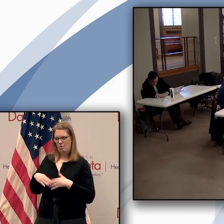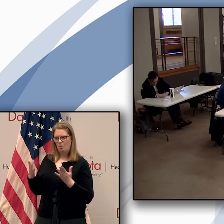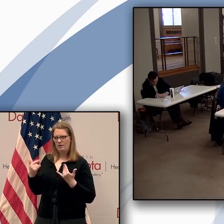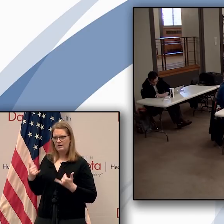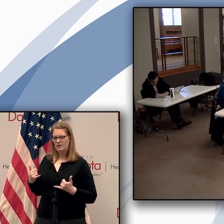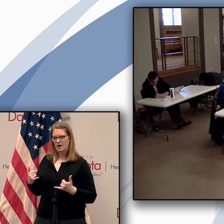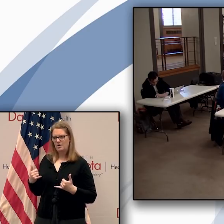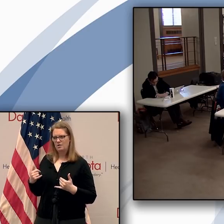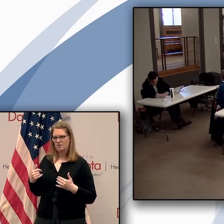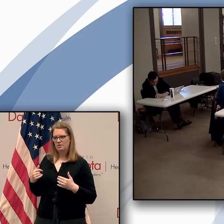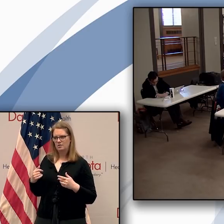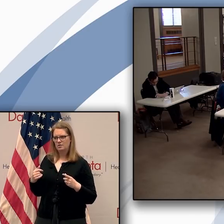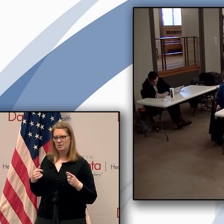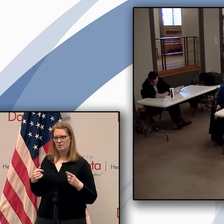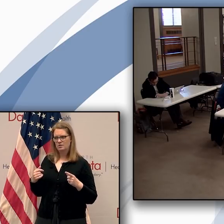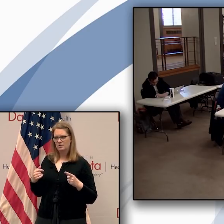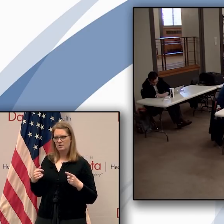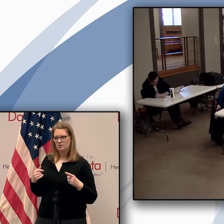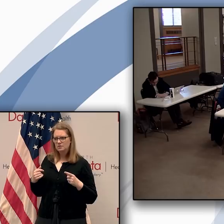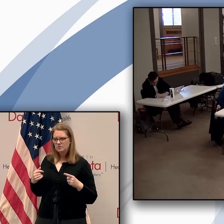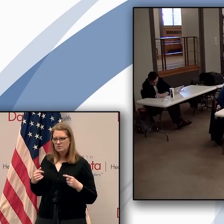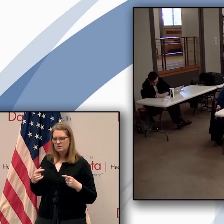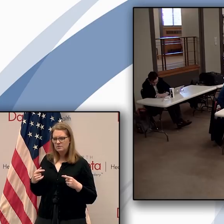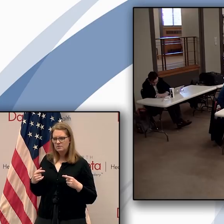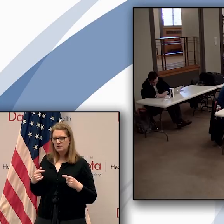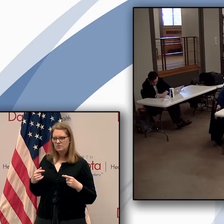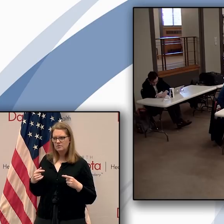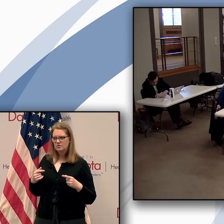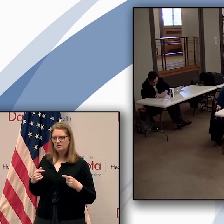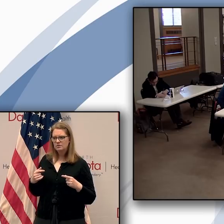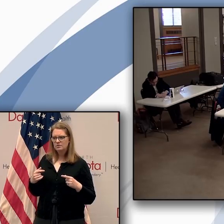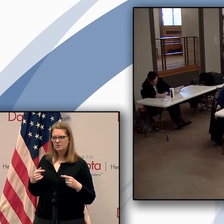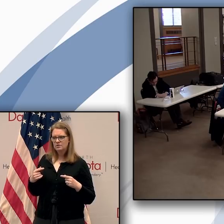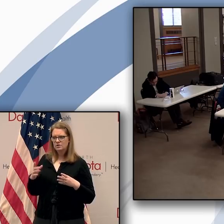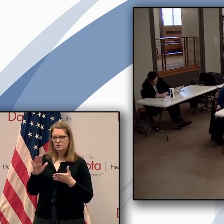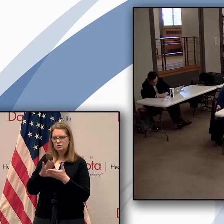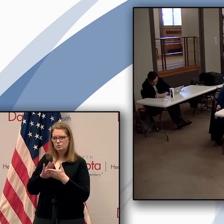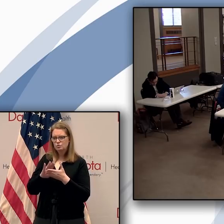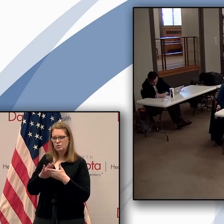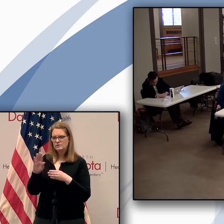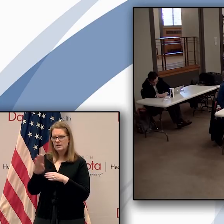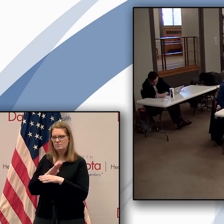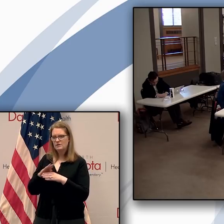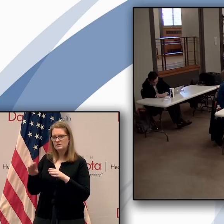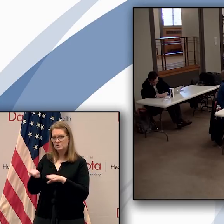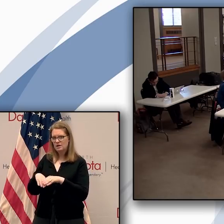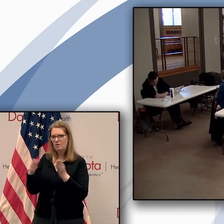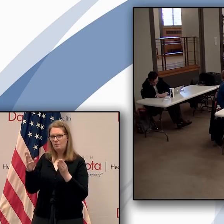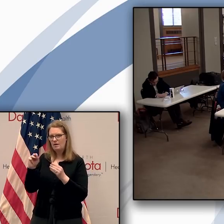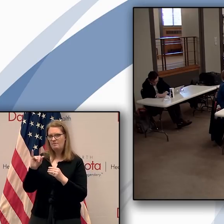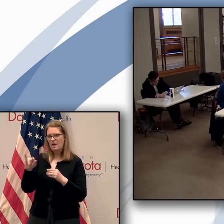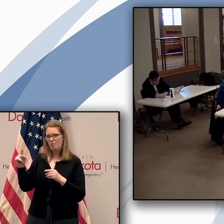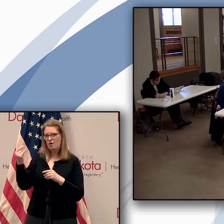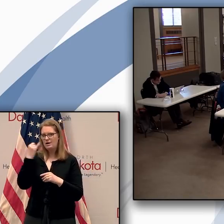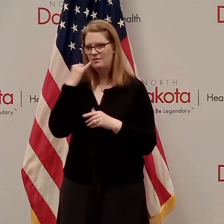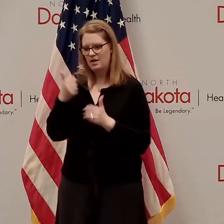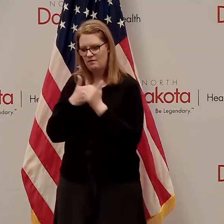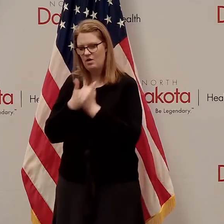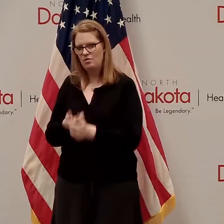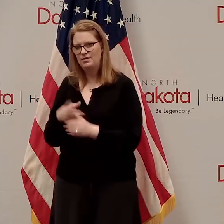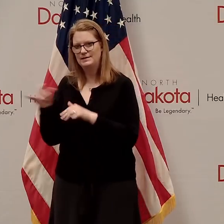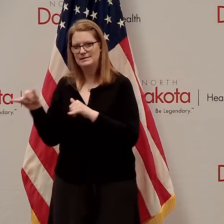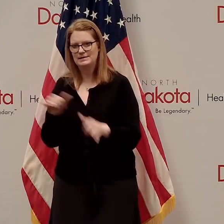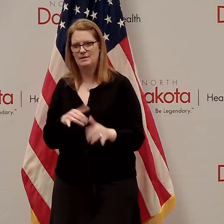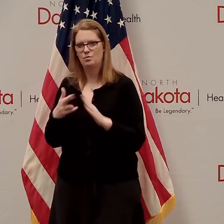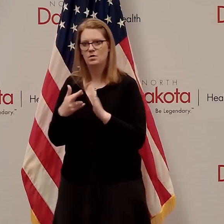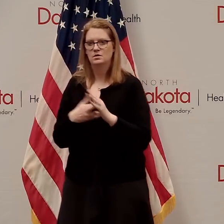and schools covered under your current orders could be open by May 1 as long as they follow the same guidelines? I think there